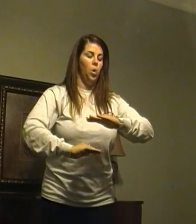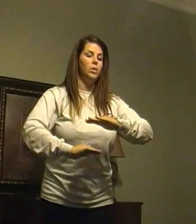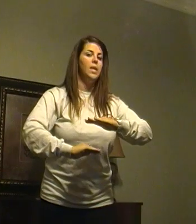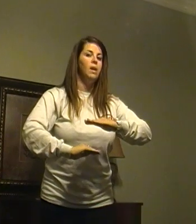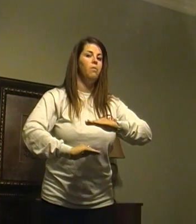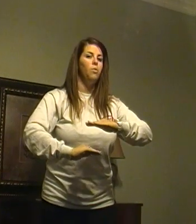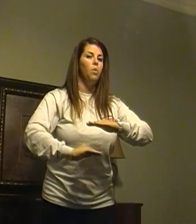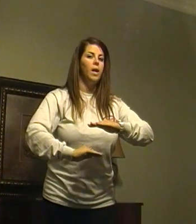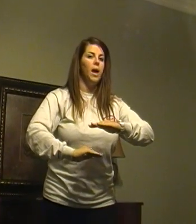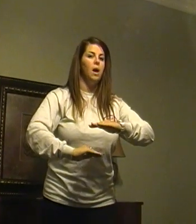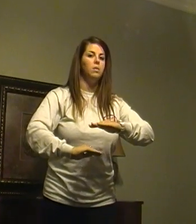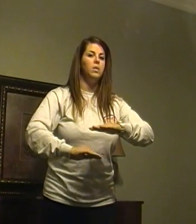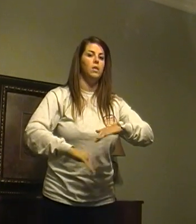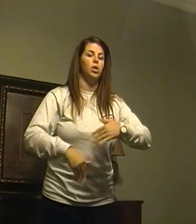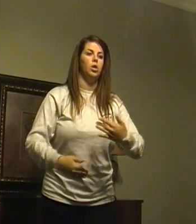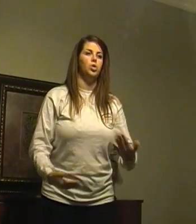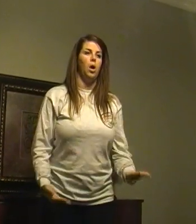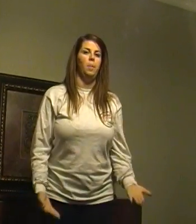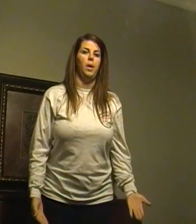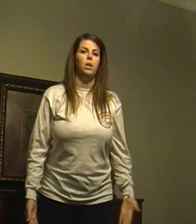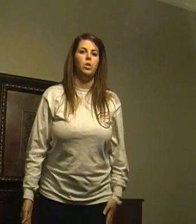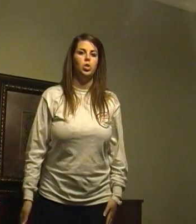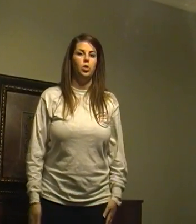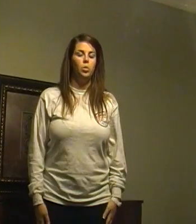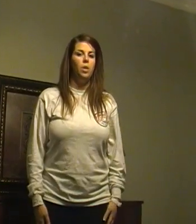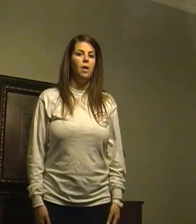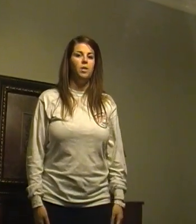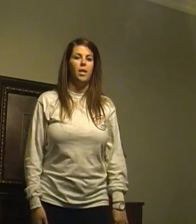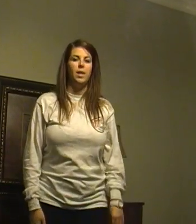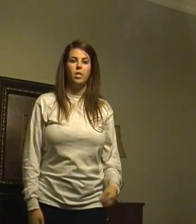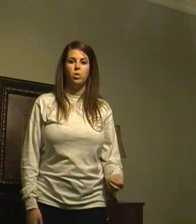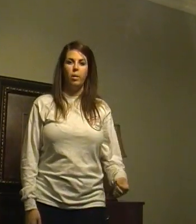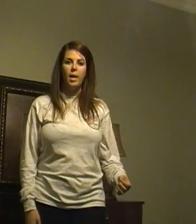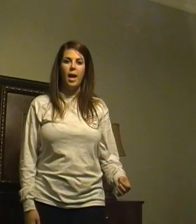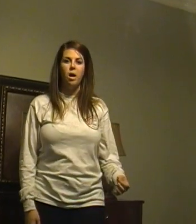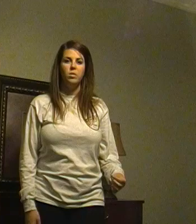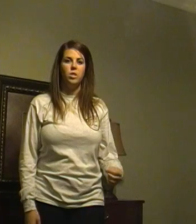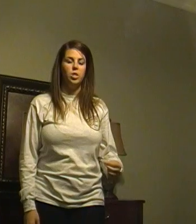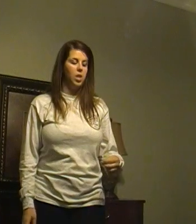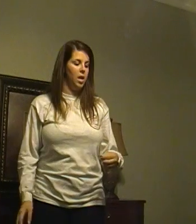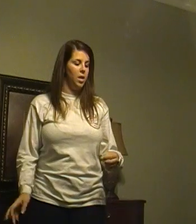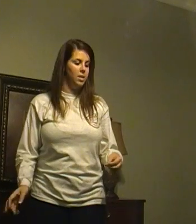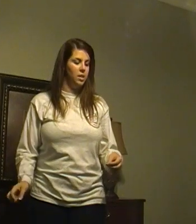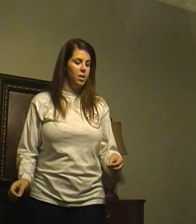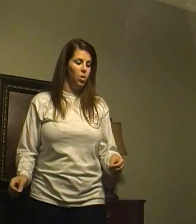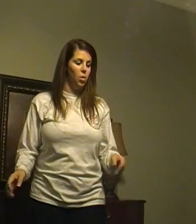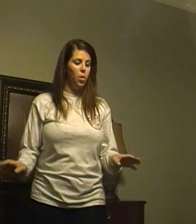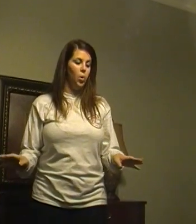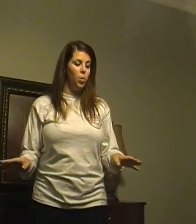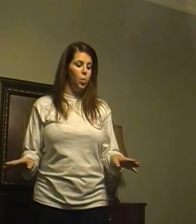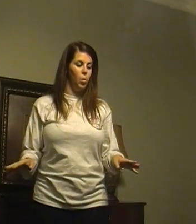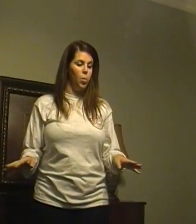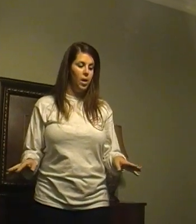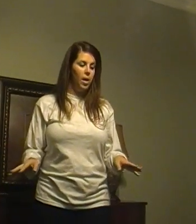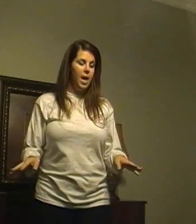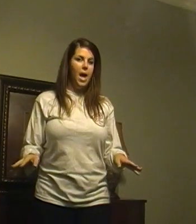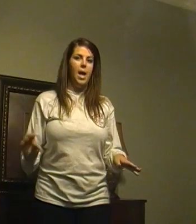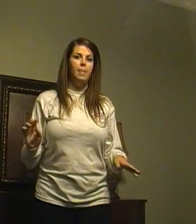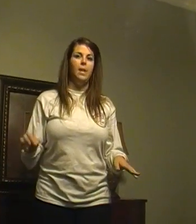hold it again for 4 counts, and then you're going to drop it. And soon after that, I think it's 3 counts, she kind of does this little ooh, and then